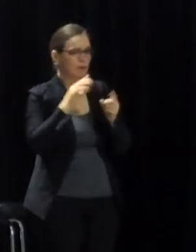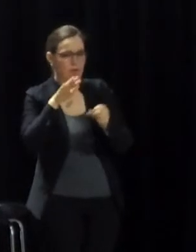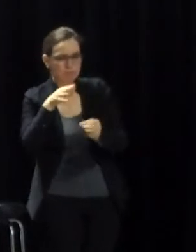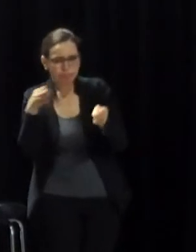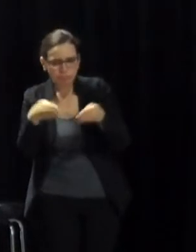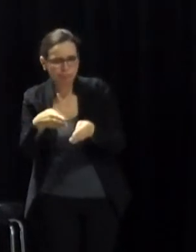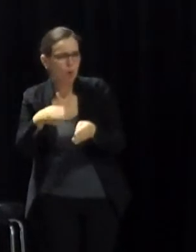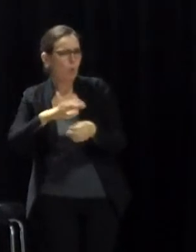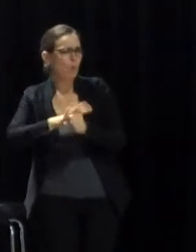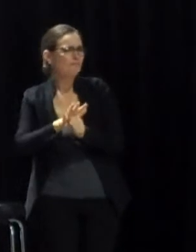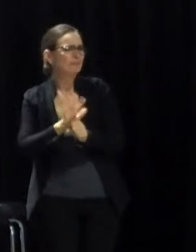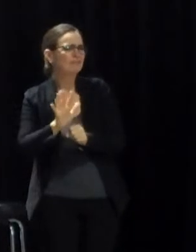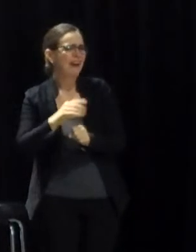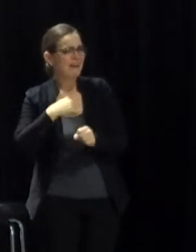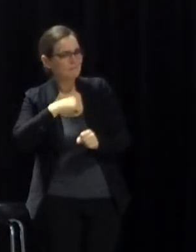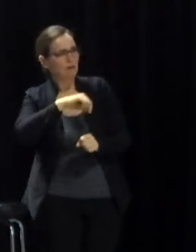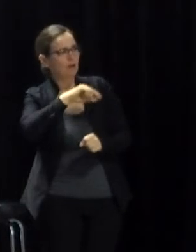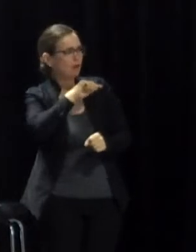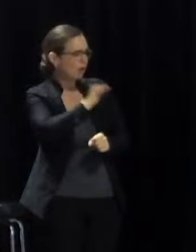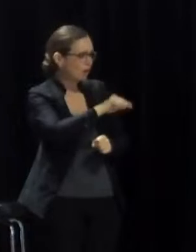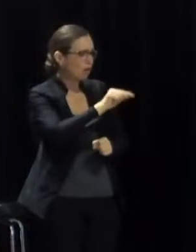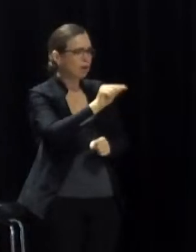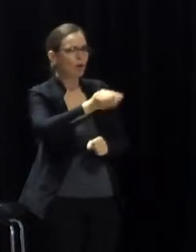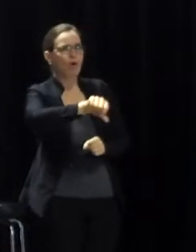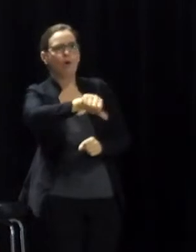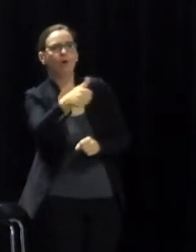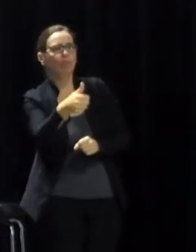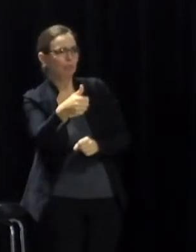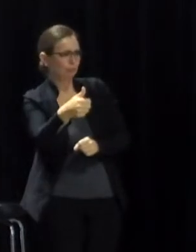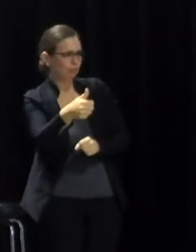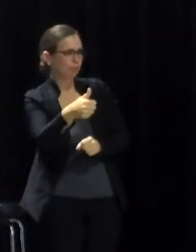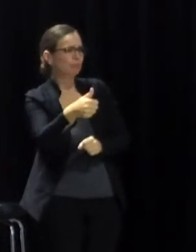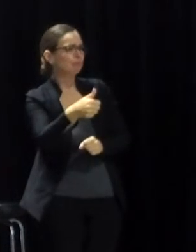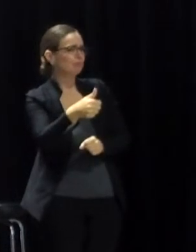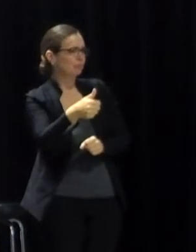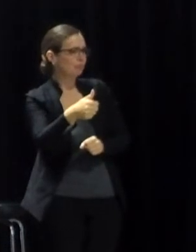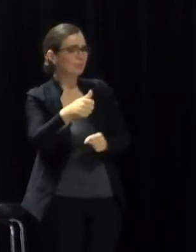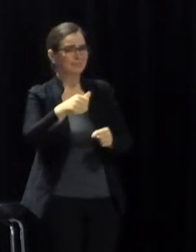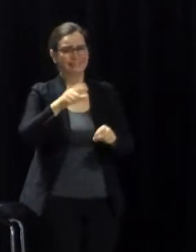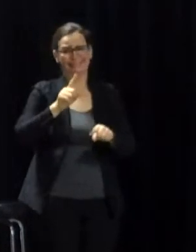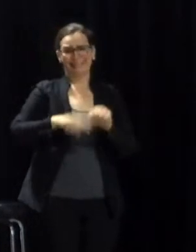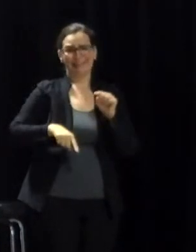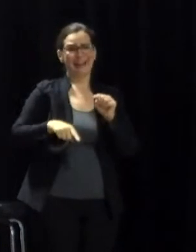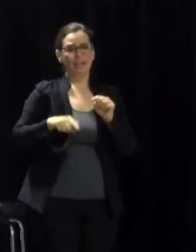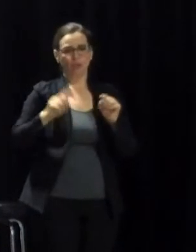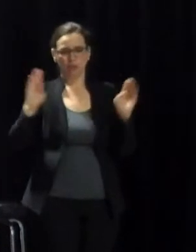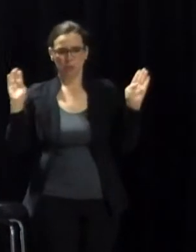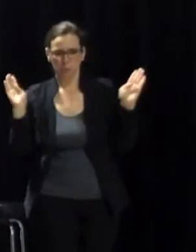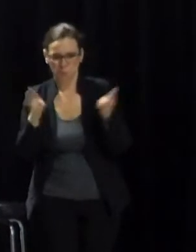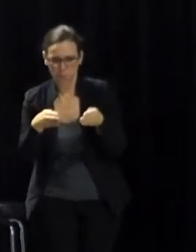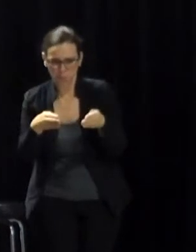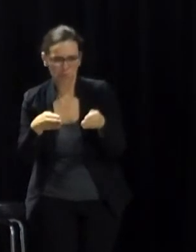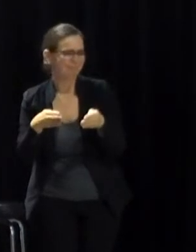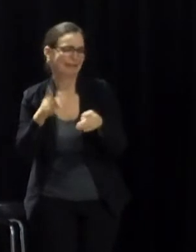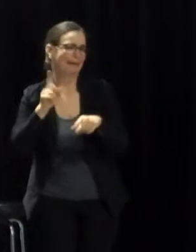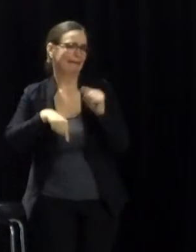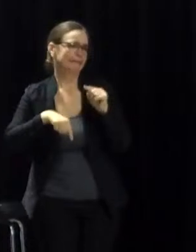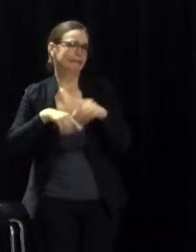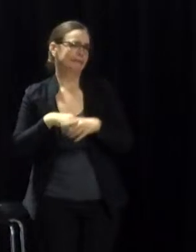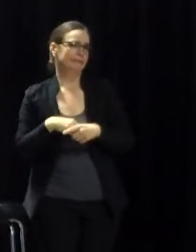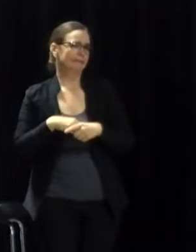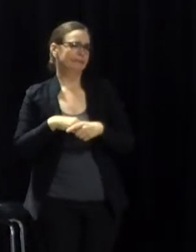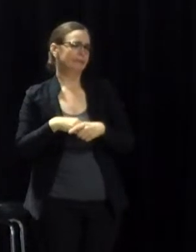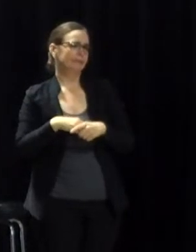that so that's there's other issues as reported on last week. We have an opioid crisis that's been impacted.